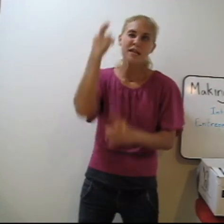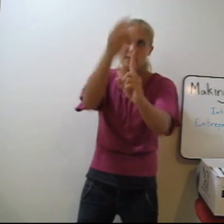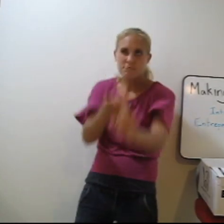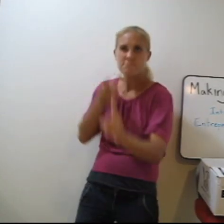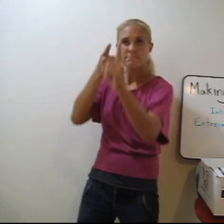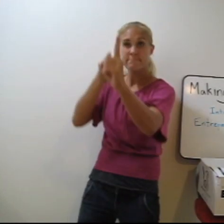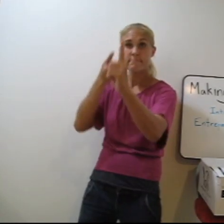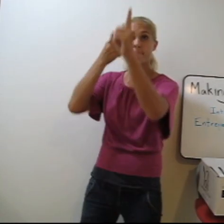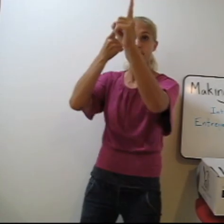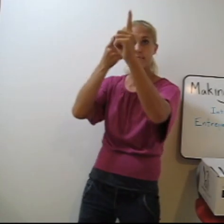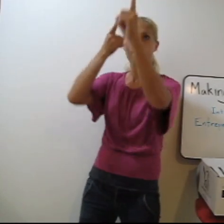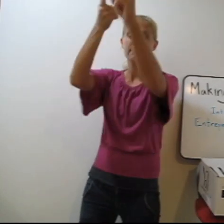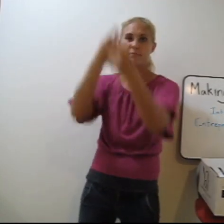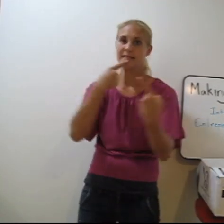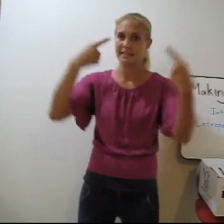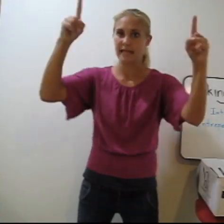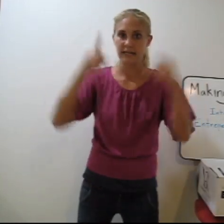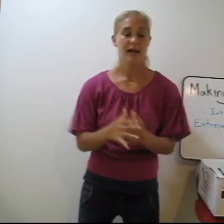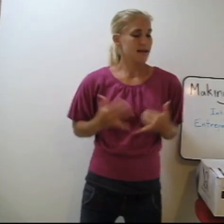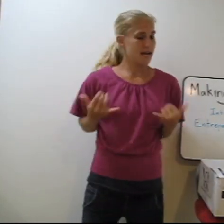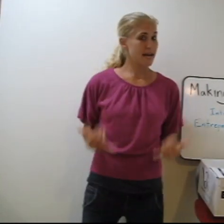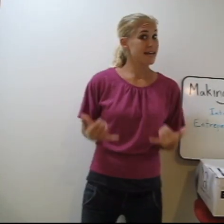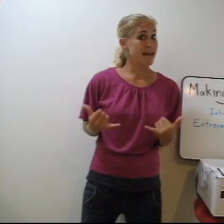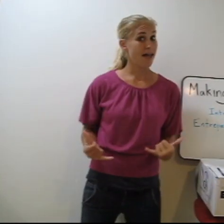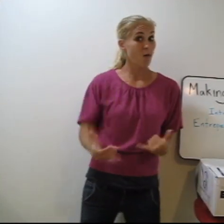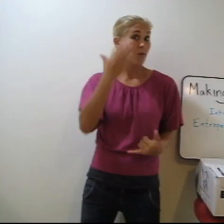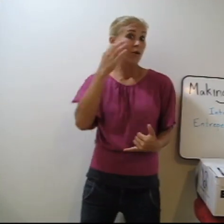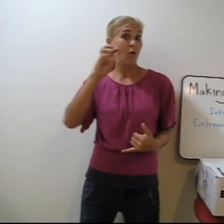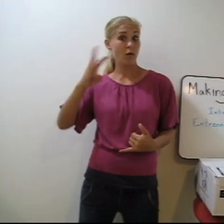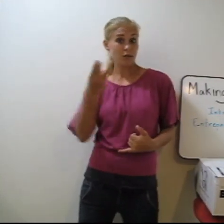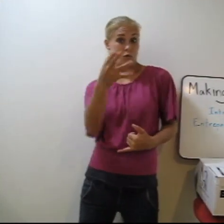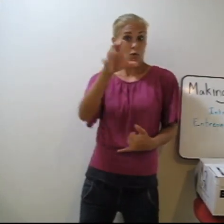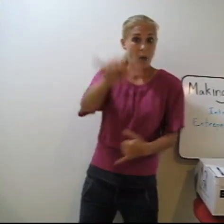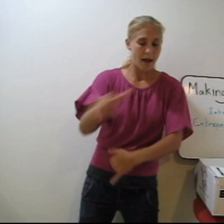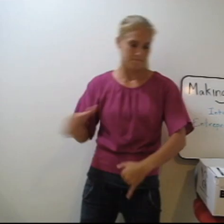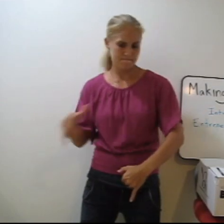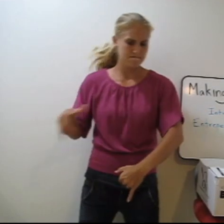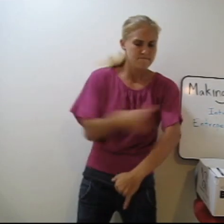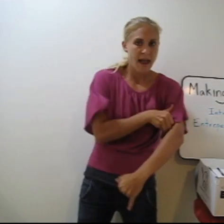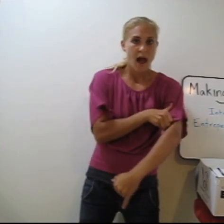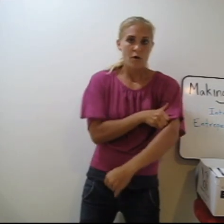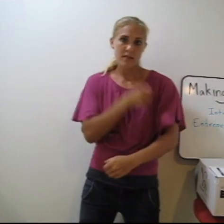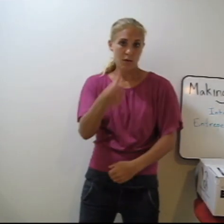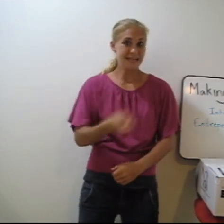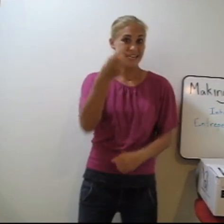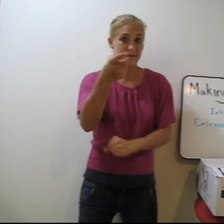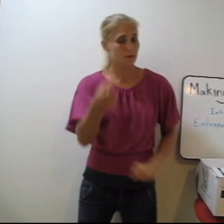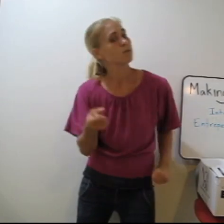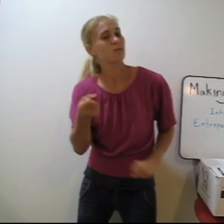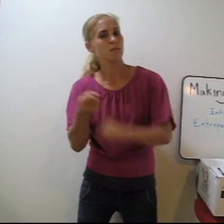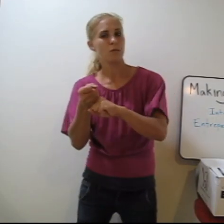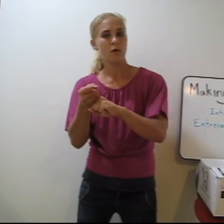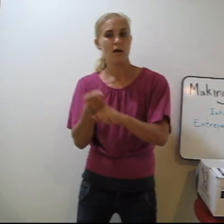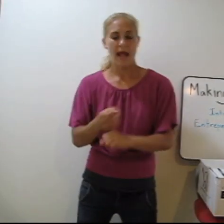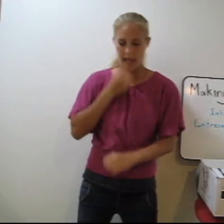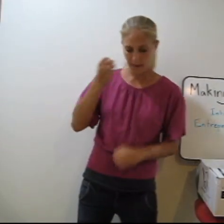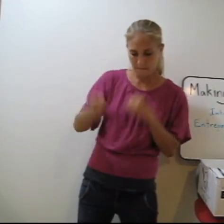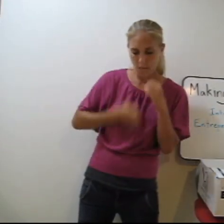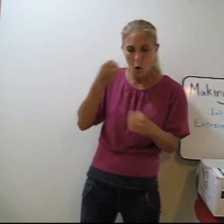All right, now that we know, it will be your why power that will power your engine. and it will be the emotional force of your passion